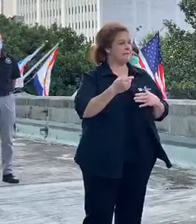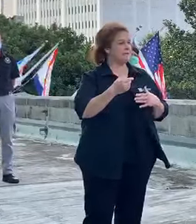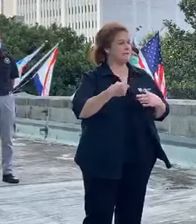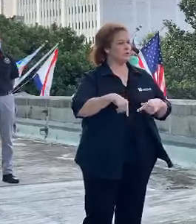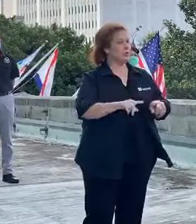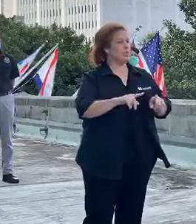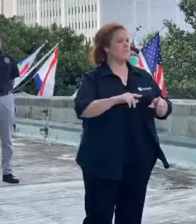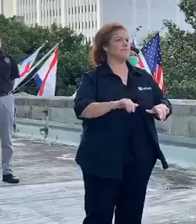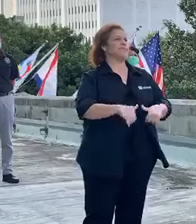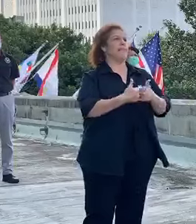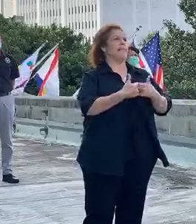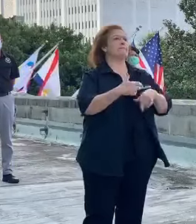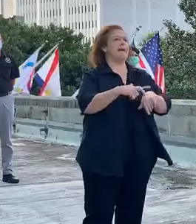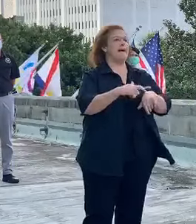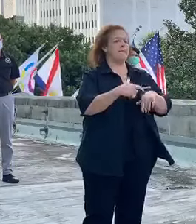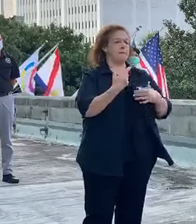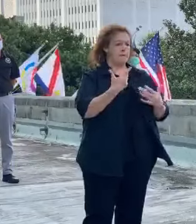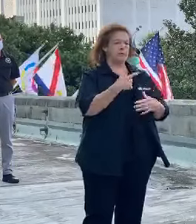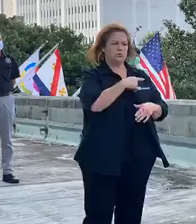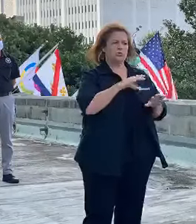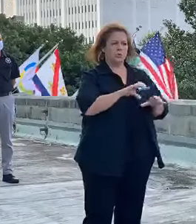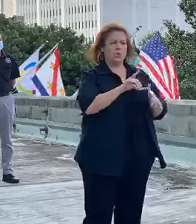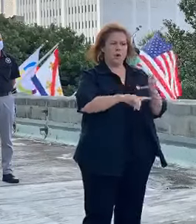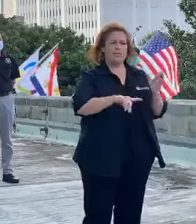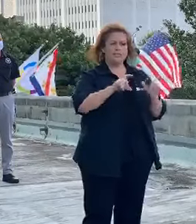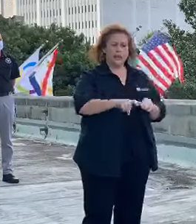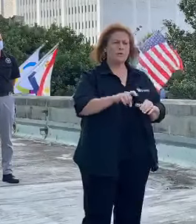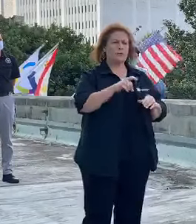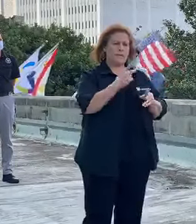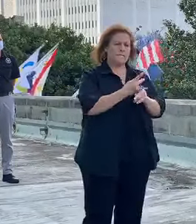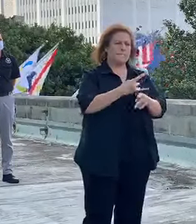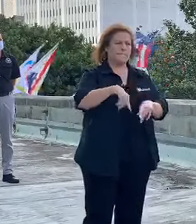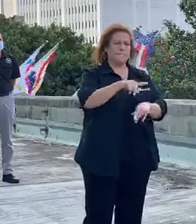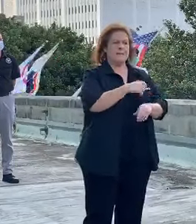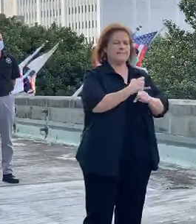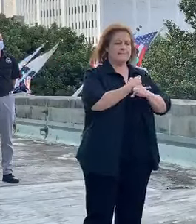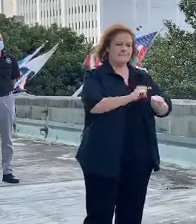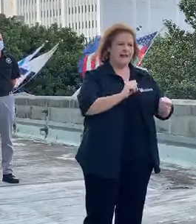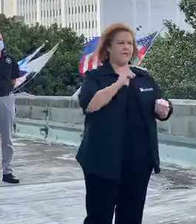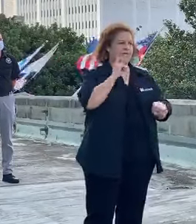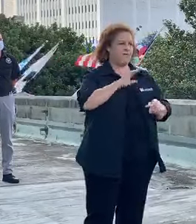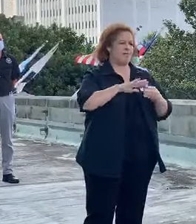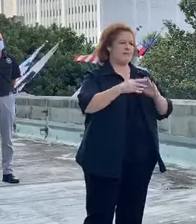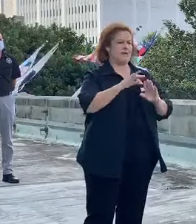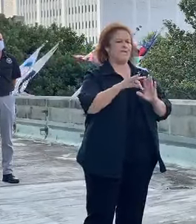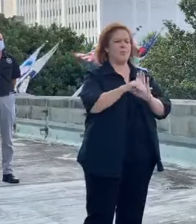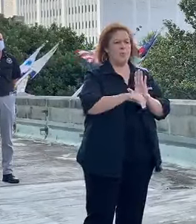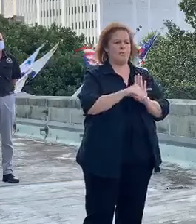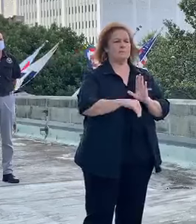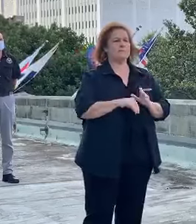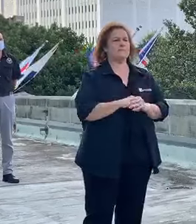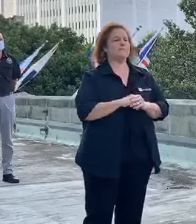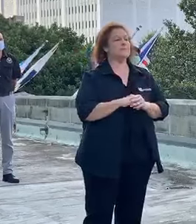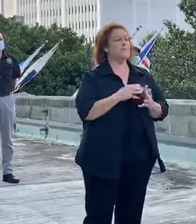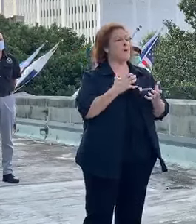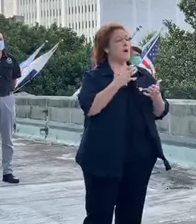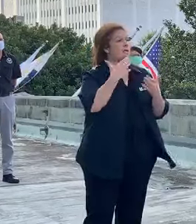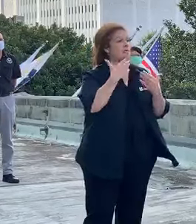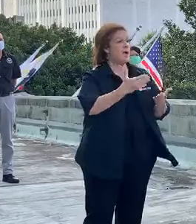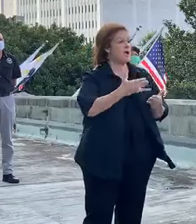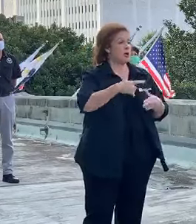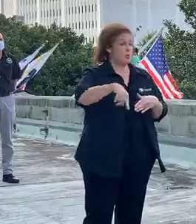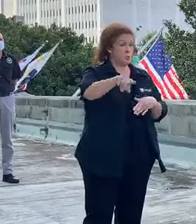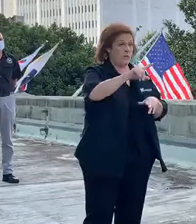challenging times to do what is necessary to ensure the safety and health for the entire city of New Orleans. I want to thank you,